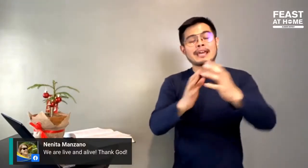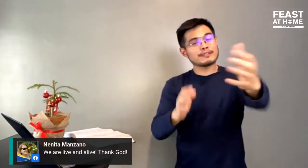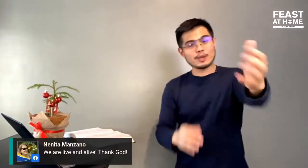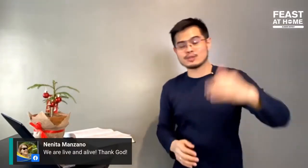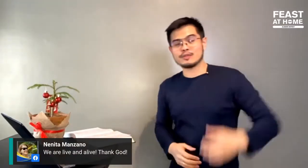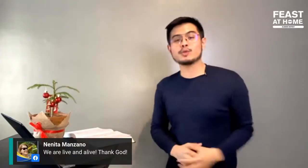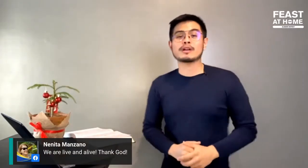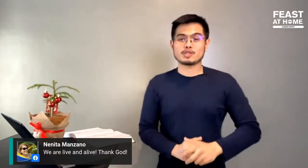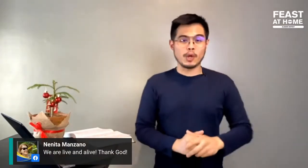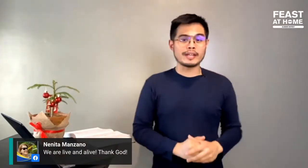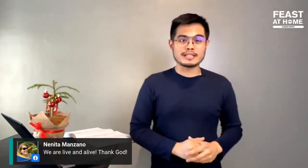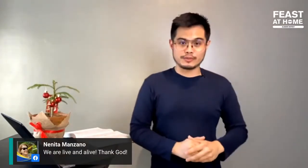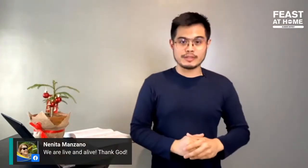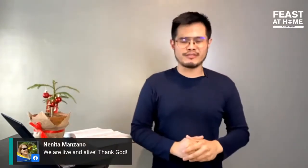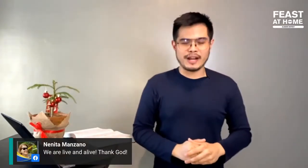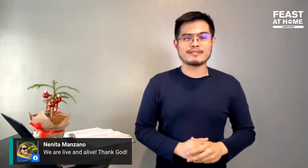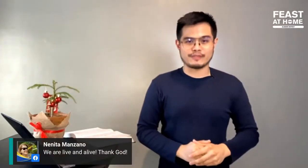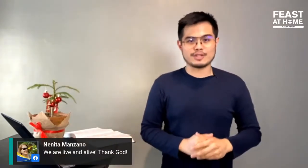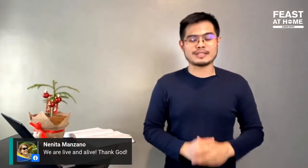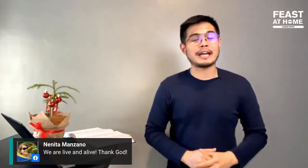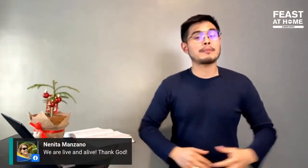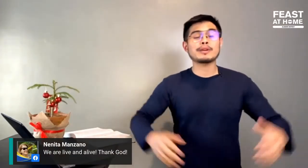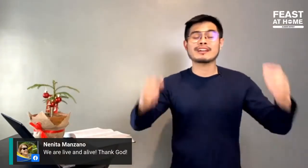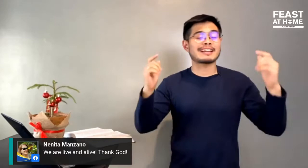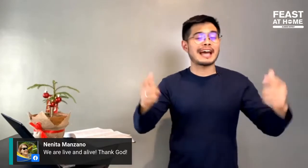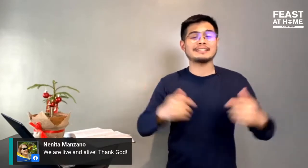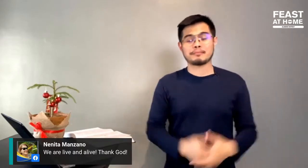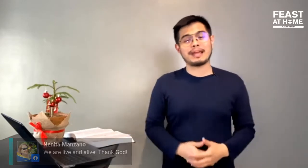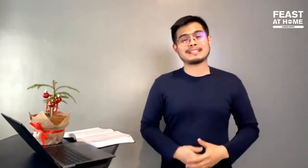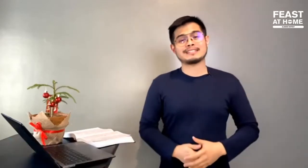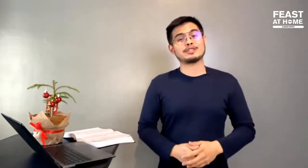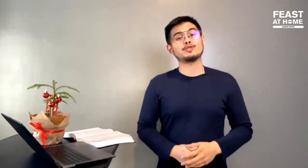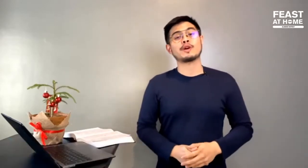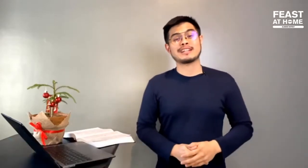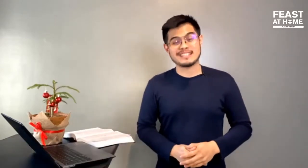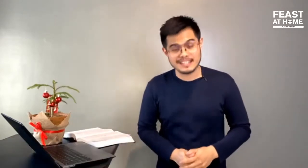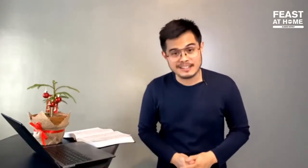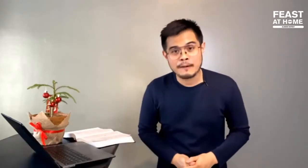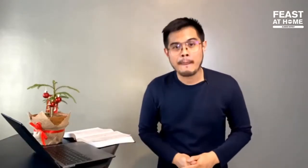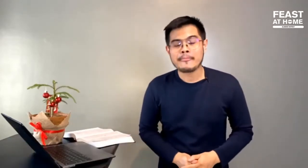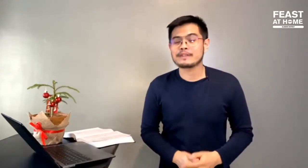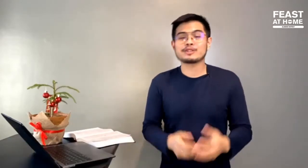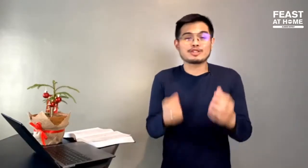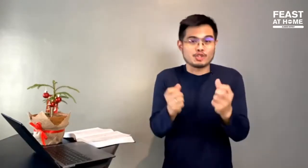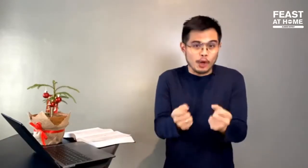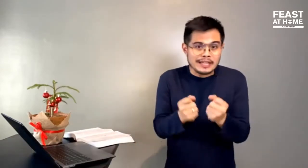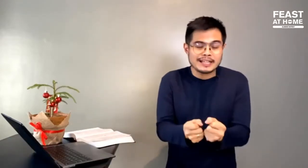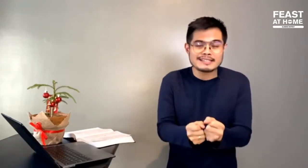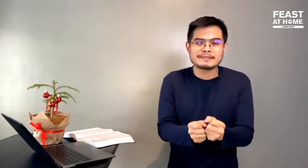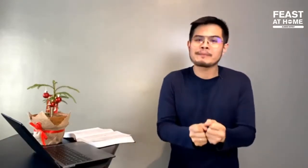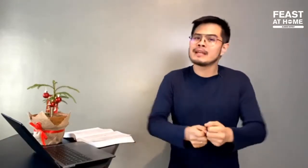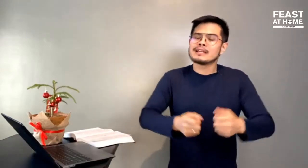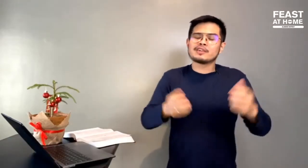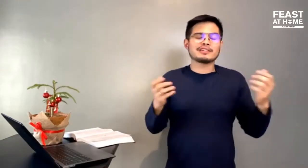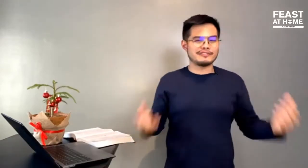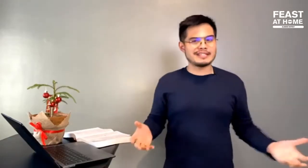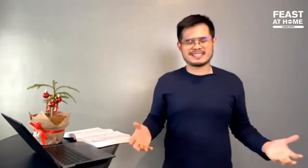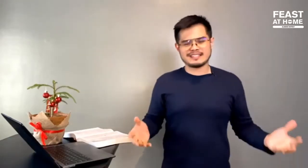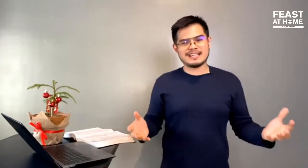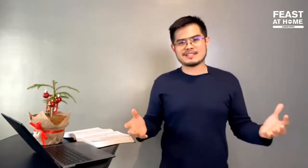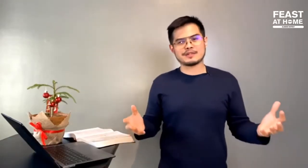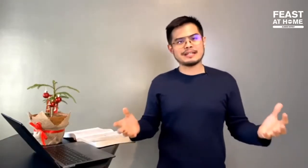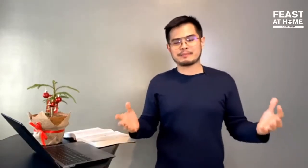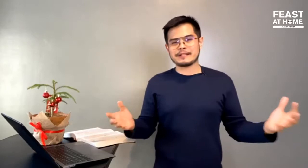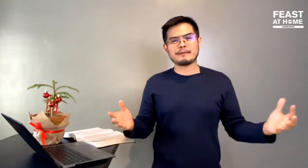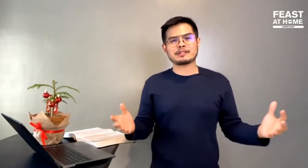indeed. And for those of you who are joining us for the very first time, we are glad and blessed that you are here, that you're joining us. You know, the